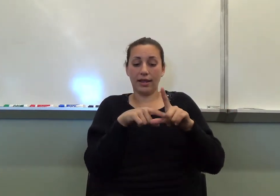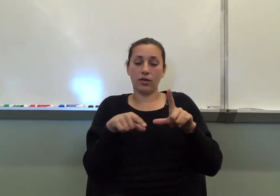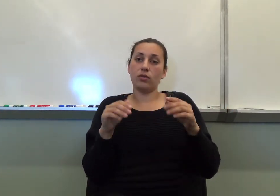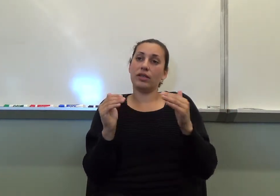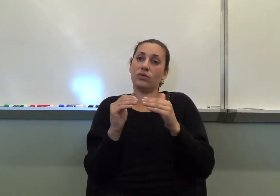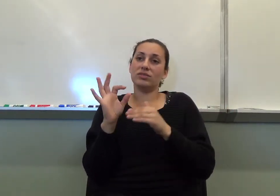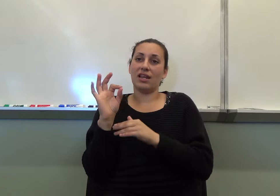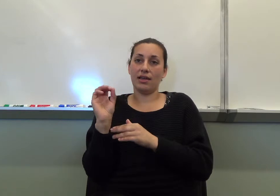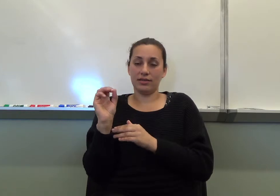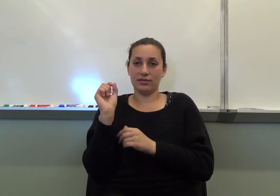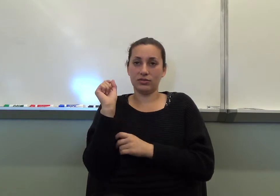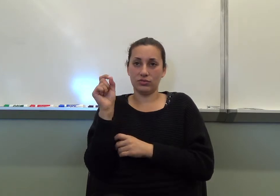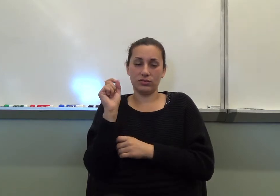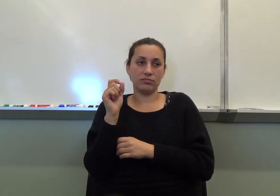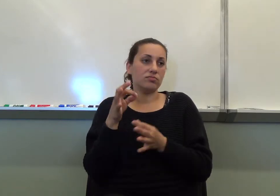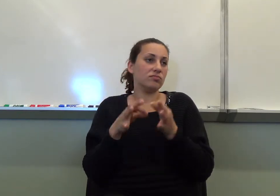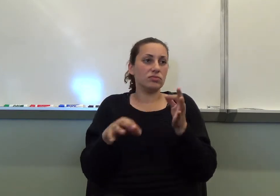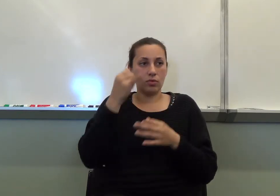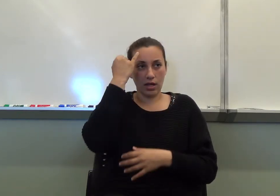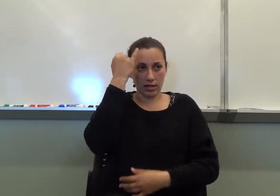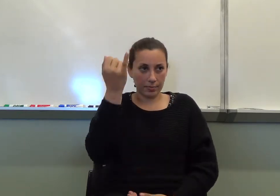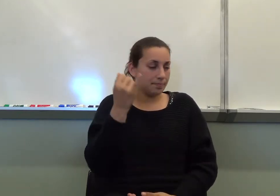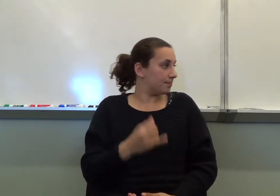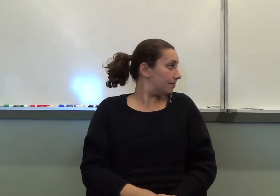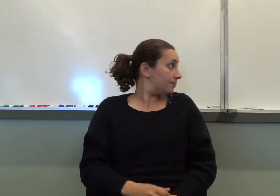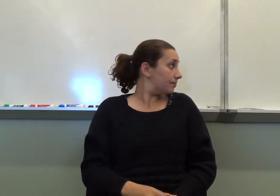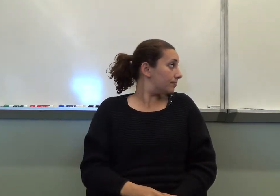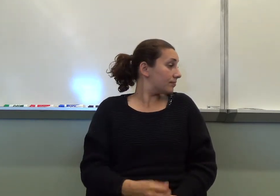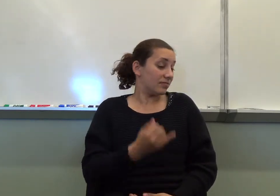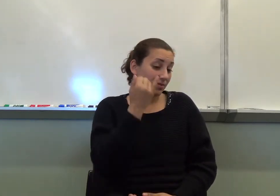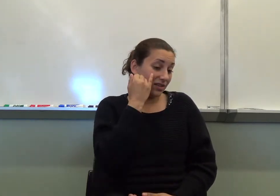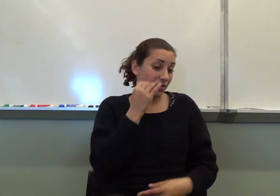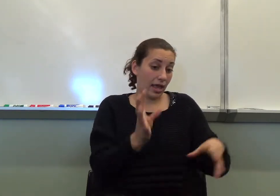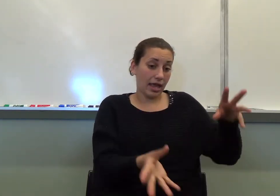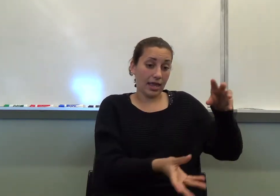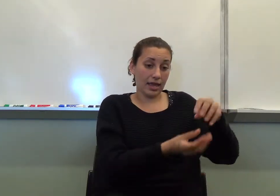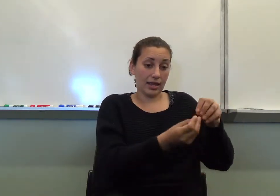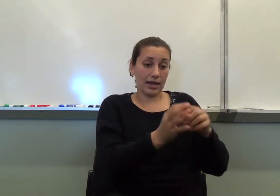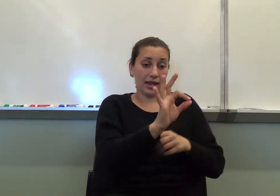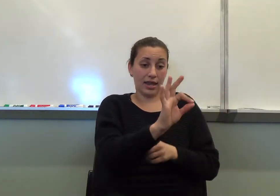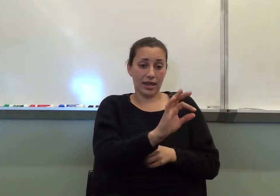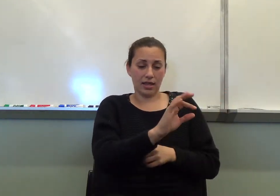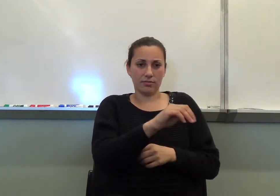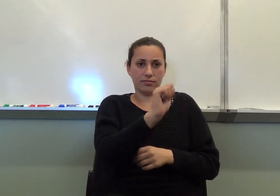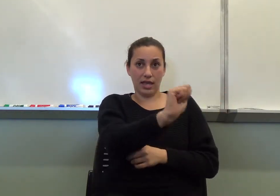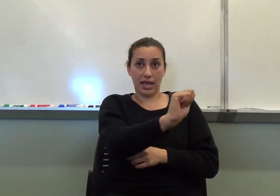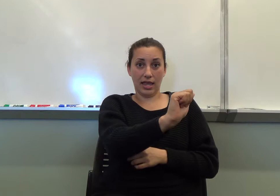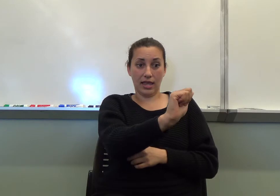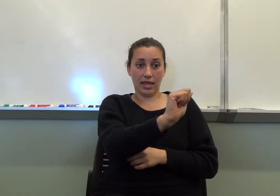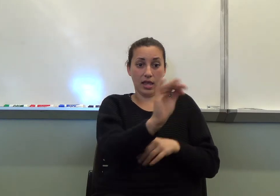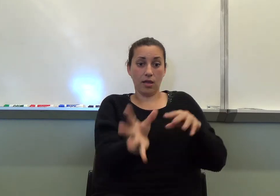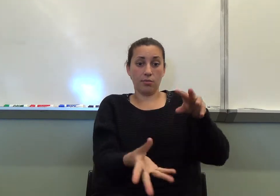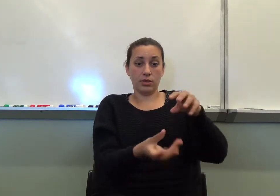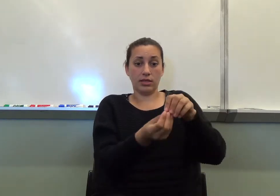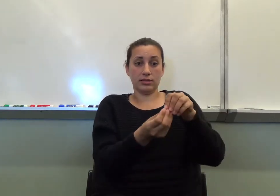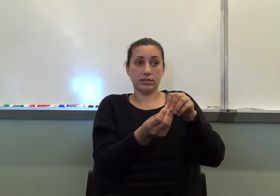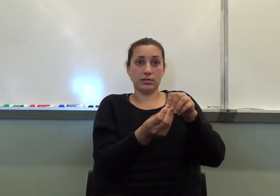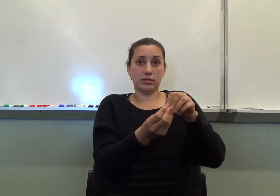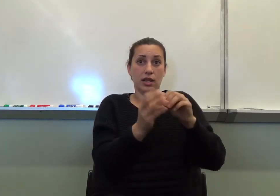idea. So you say, well, if I add up A plus 90 plus 38, I have to get